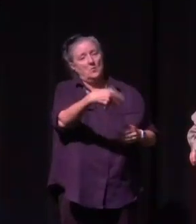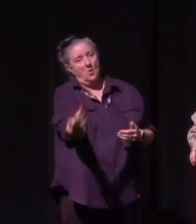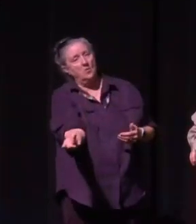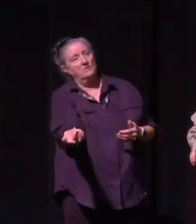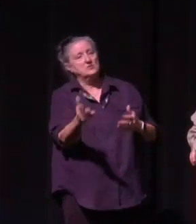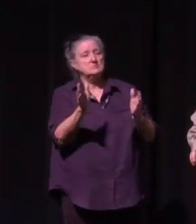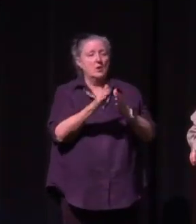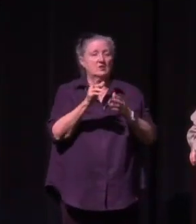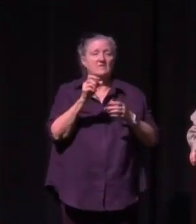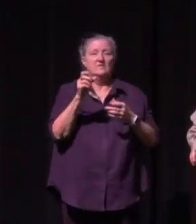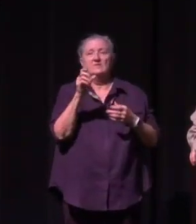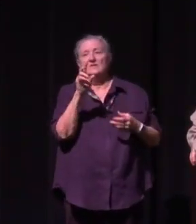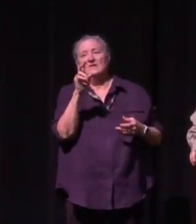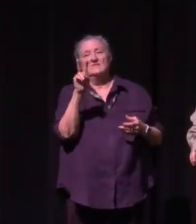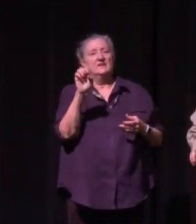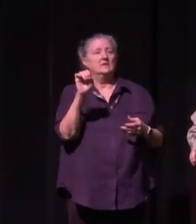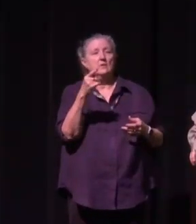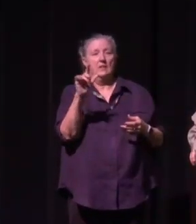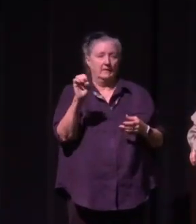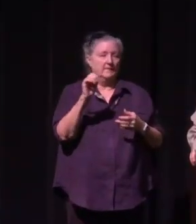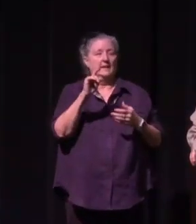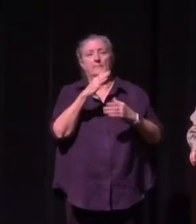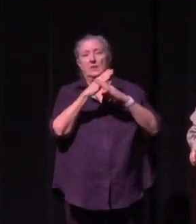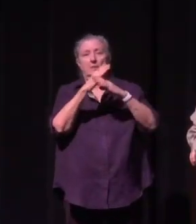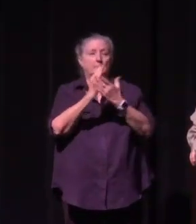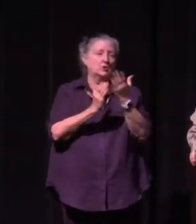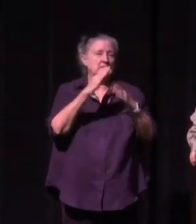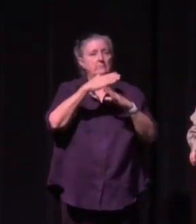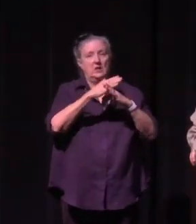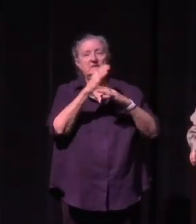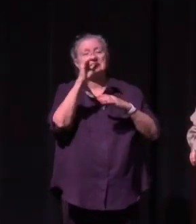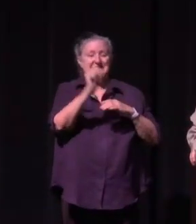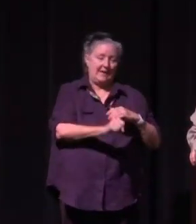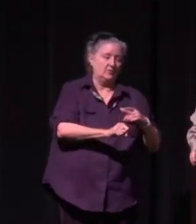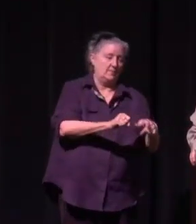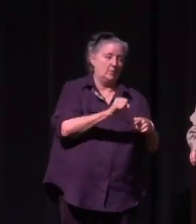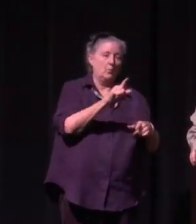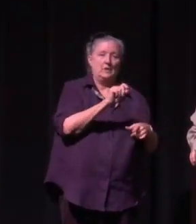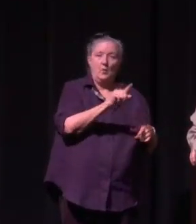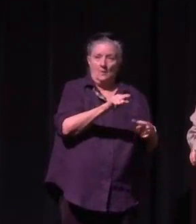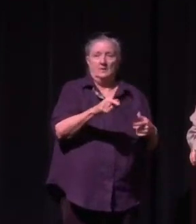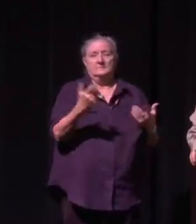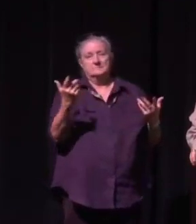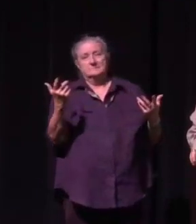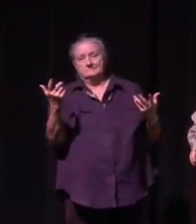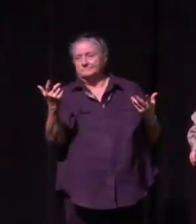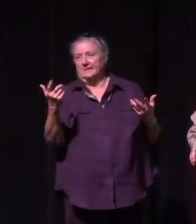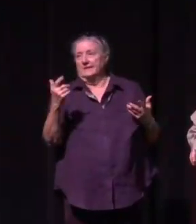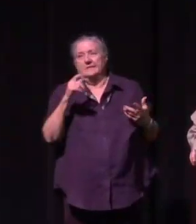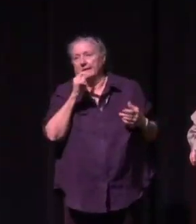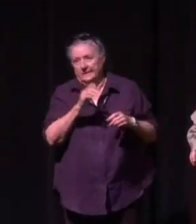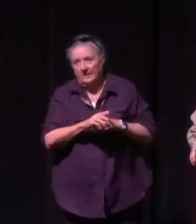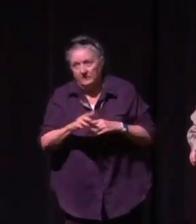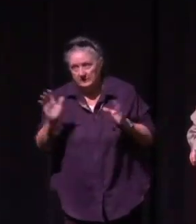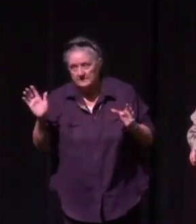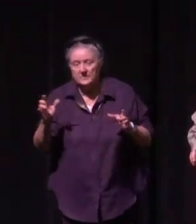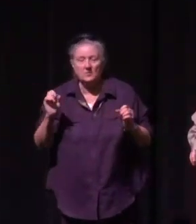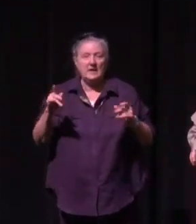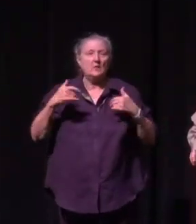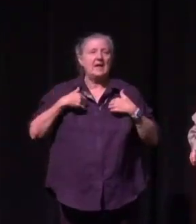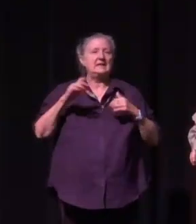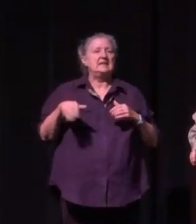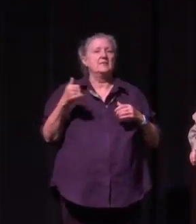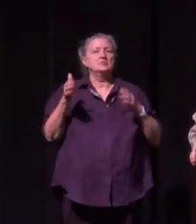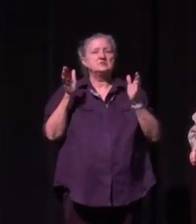vehicle that blocked partially the southbound 101. And then, as if that wasn't enough, we've